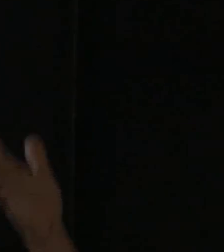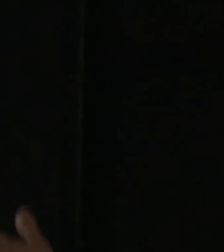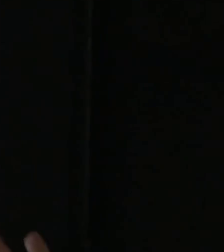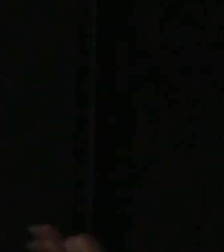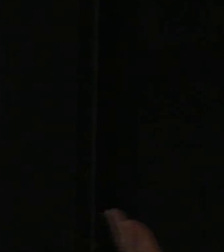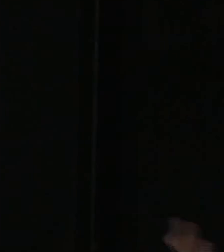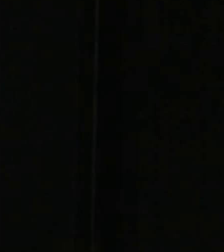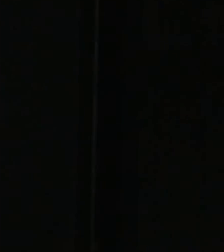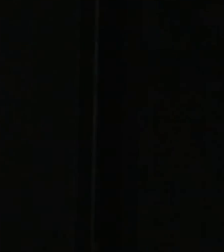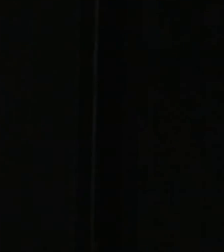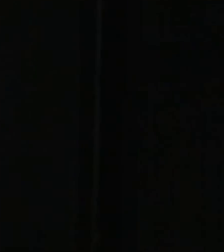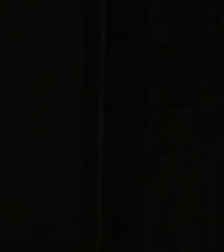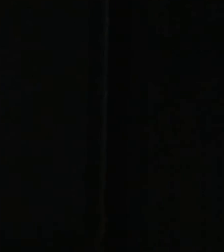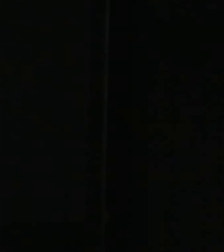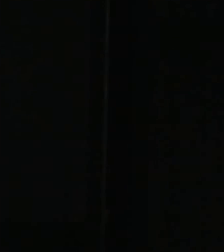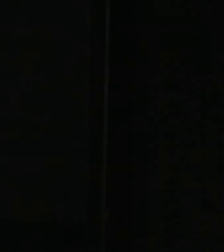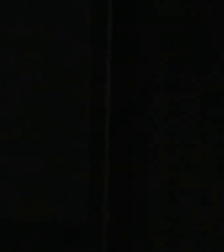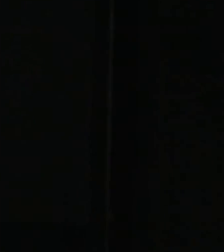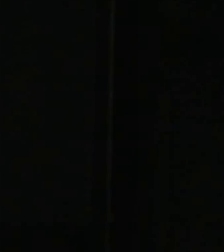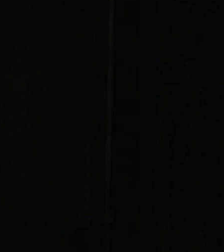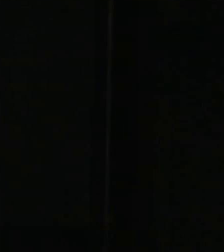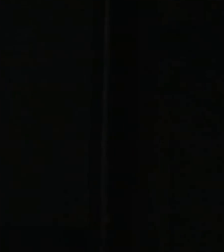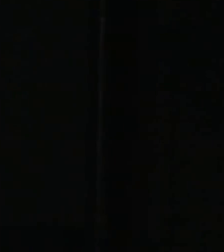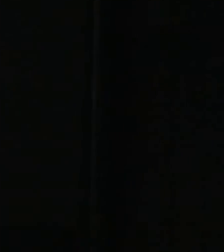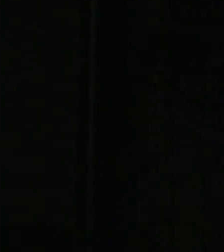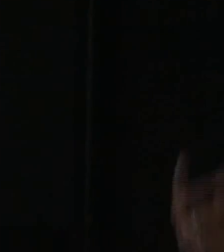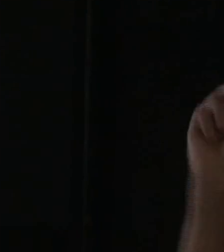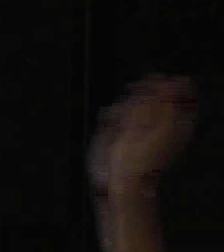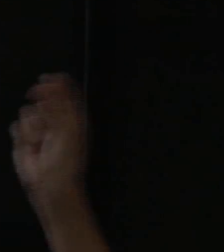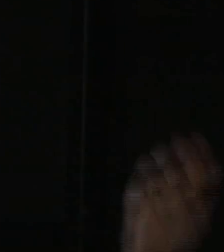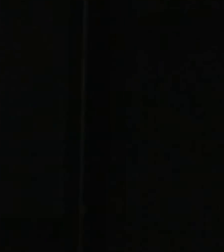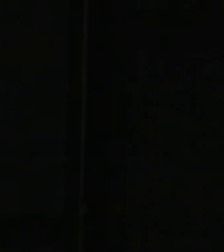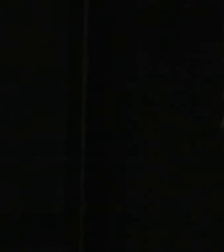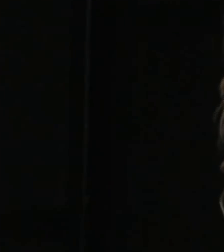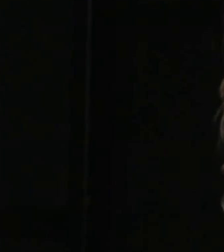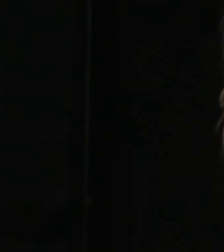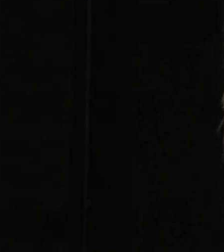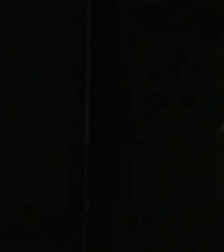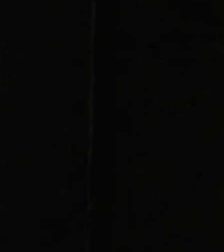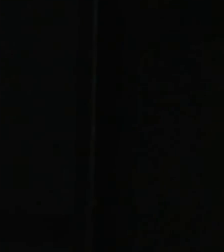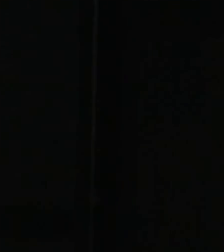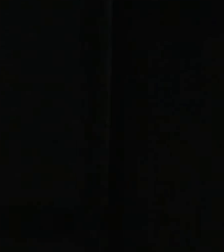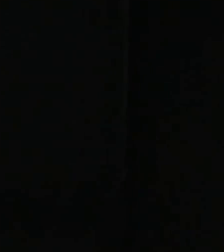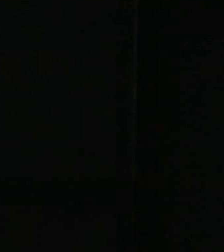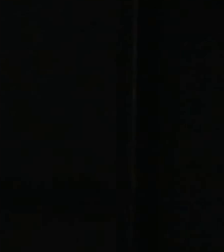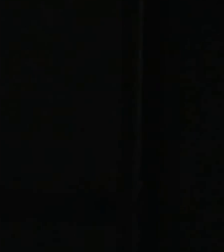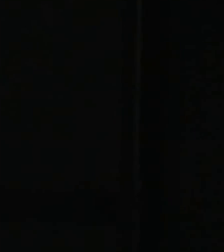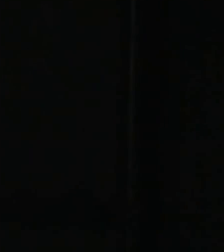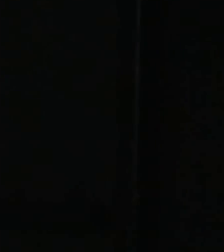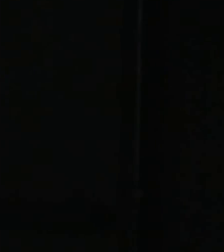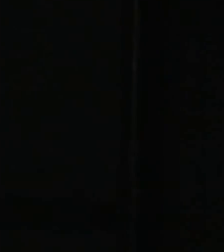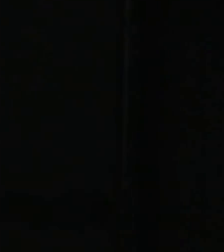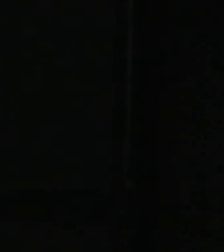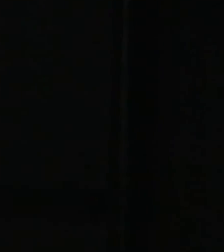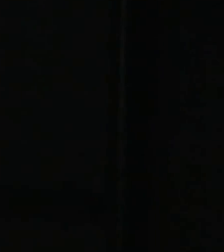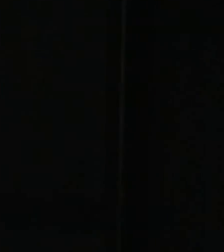doing okay. I still get sad, I feel vulnerable, I feel overwhelmed, and I have played that what if game many times. More recently,